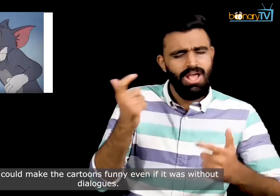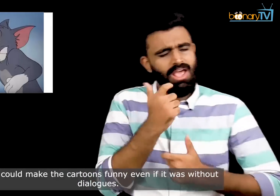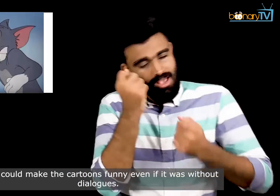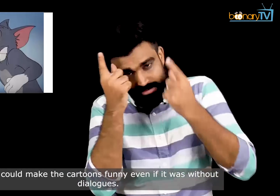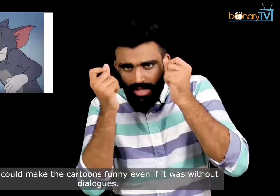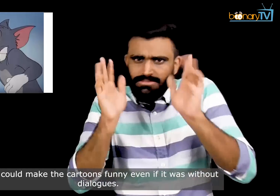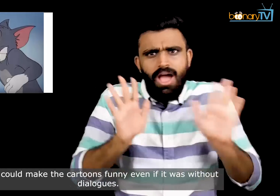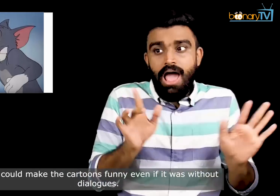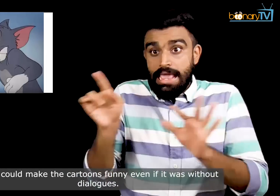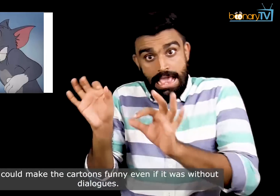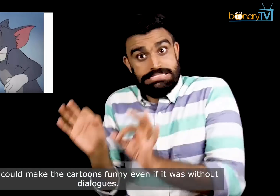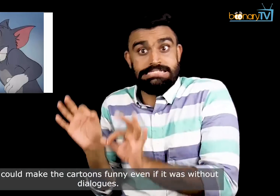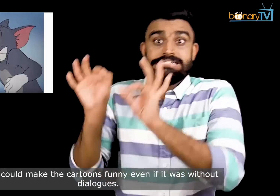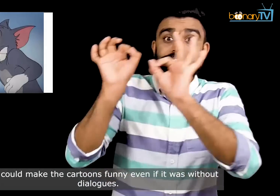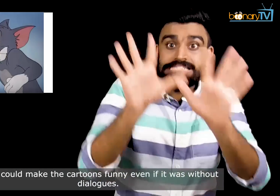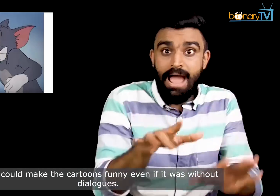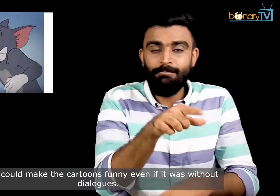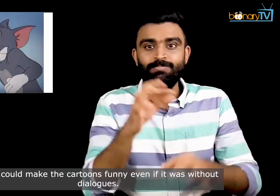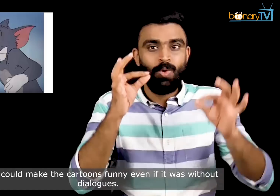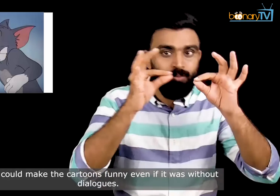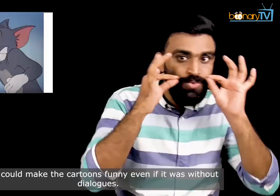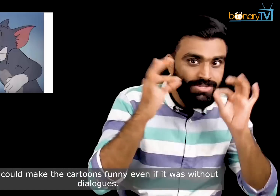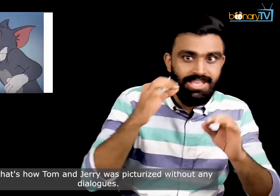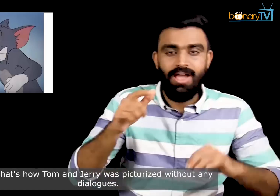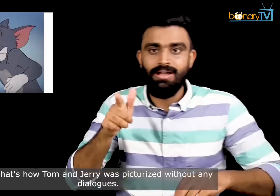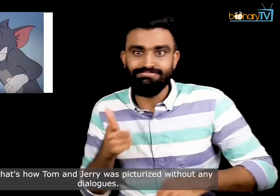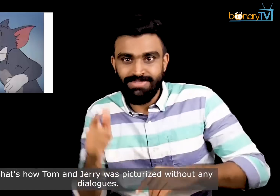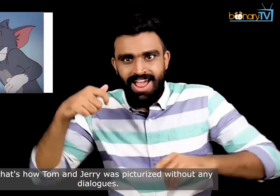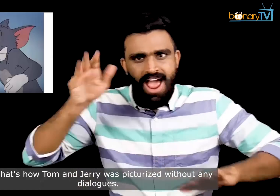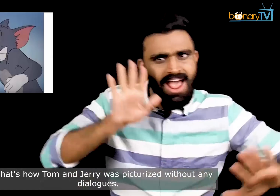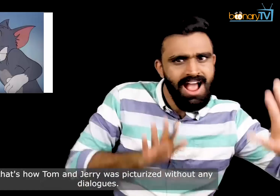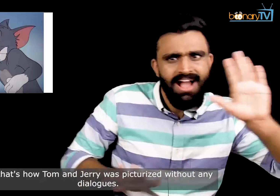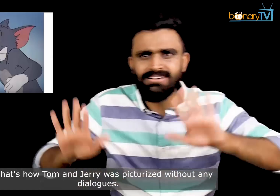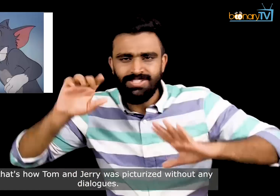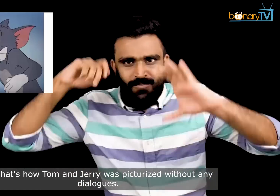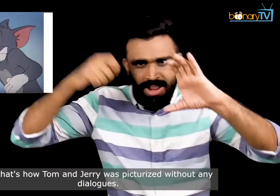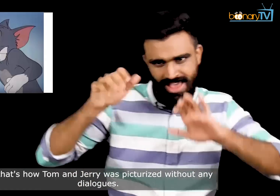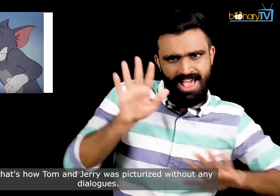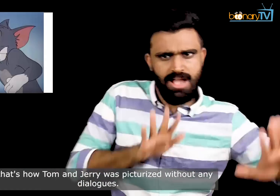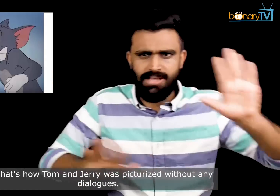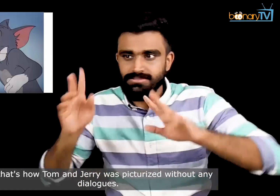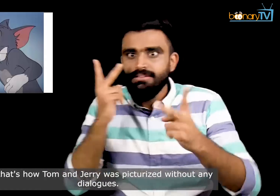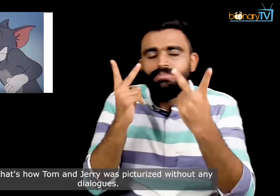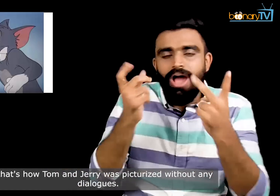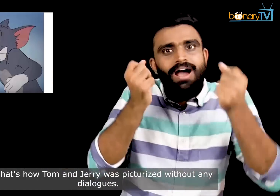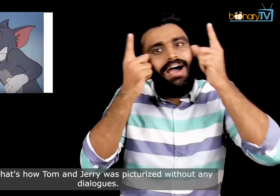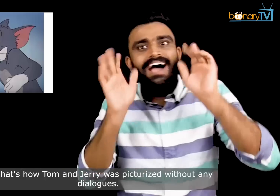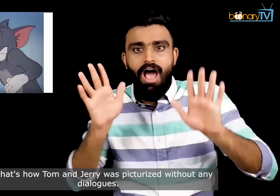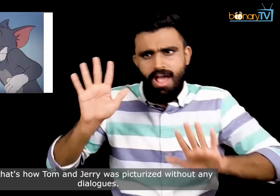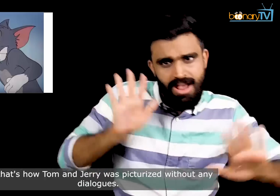it was without dialogues. So that's how Tom and Jerry was picturized,